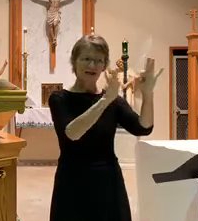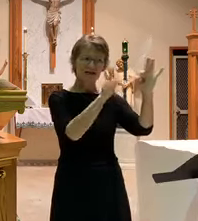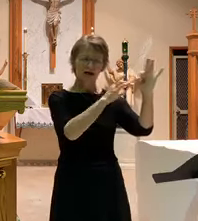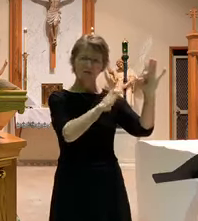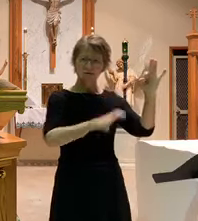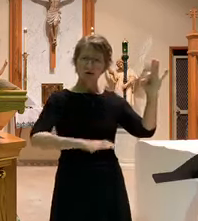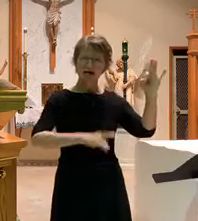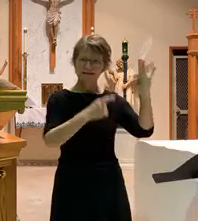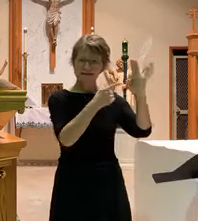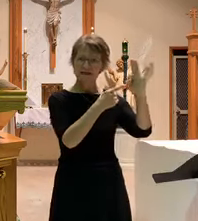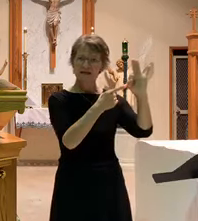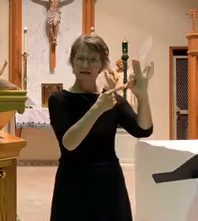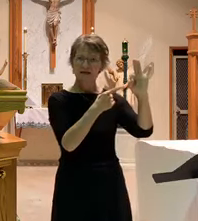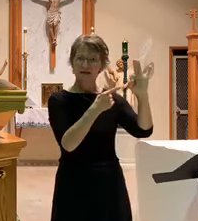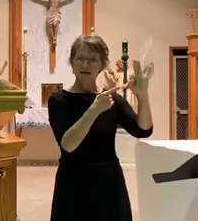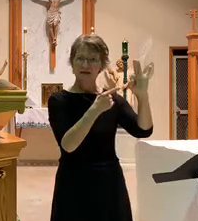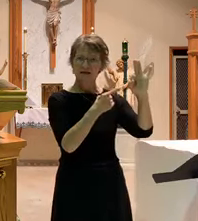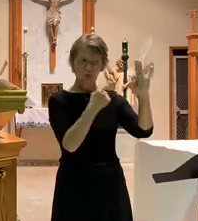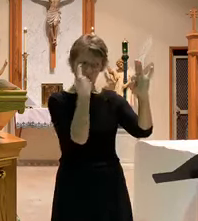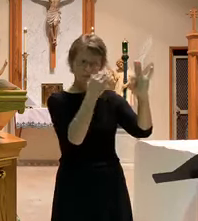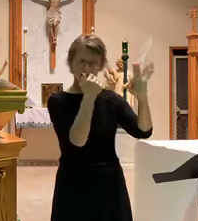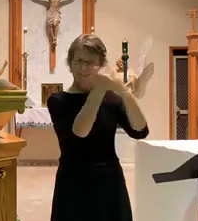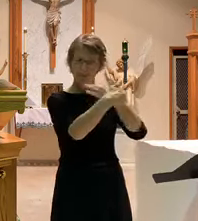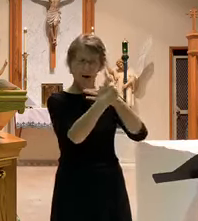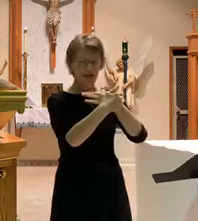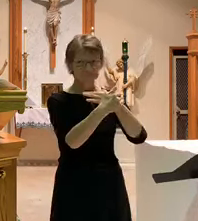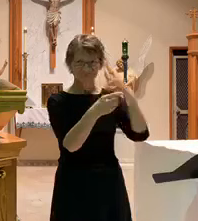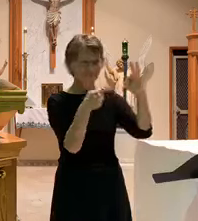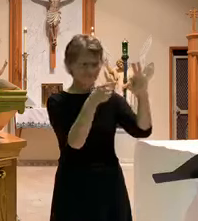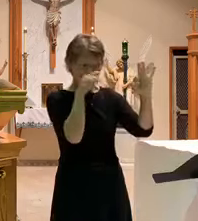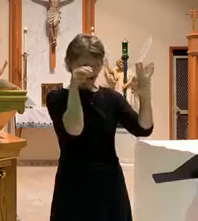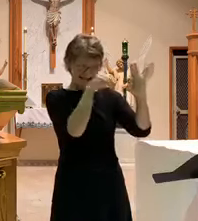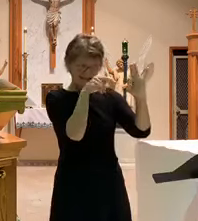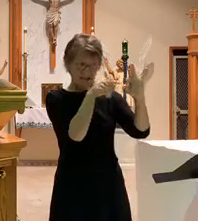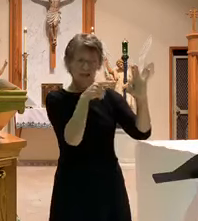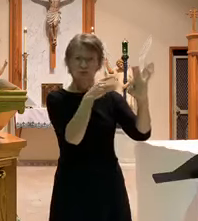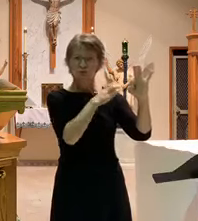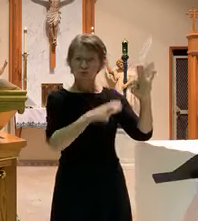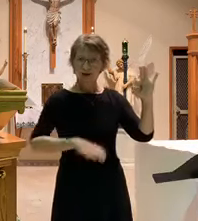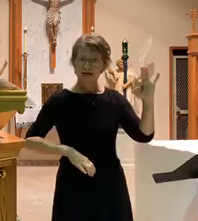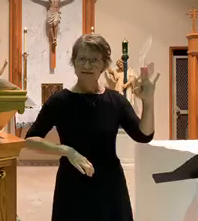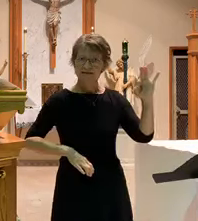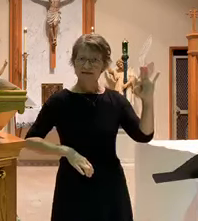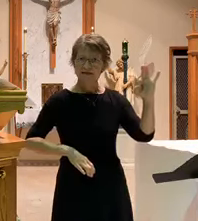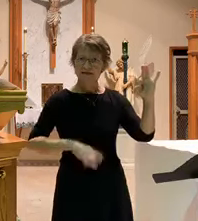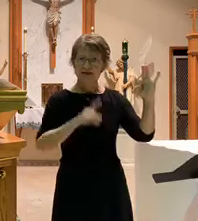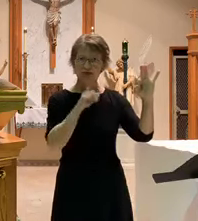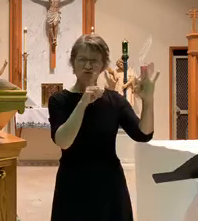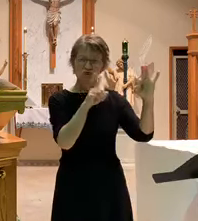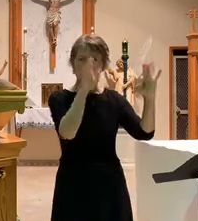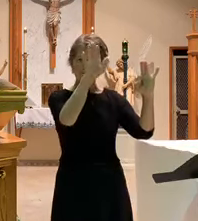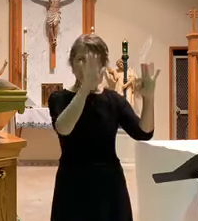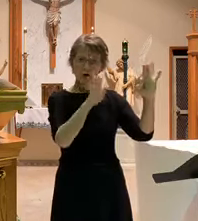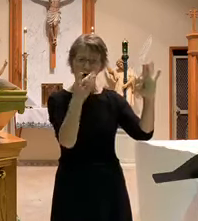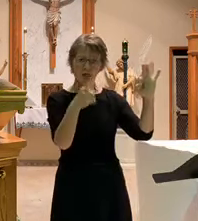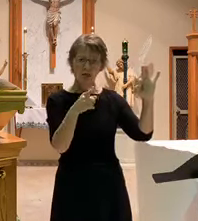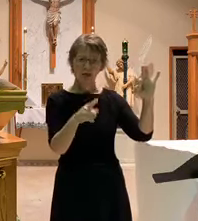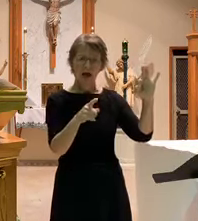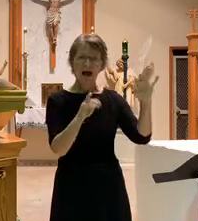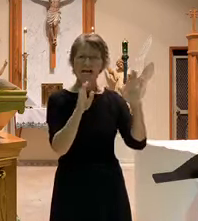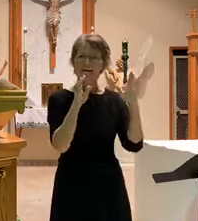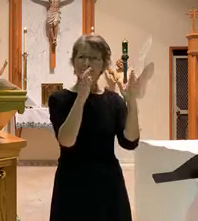of bread. This presence is an ongoing miracle, a true amazing gift of God's love